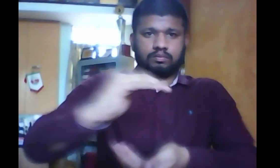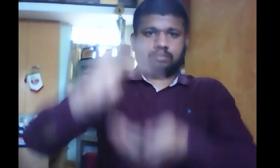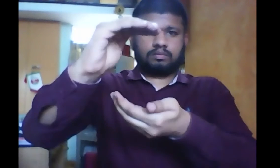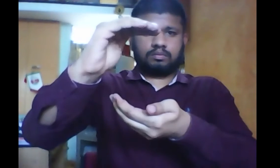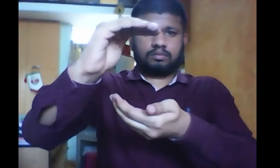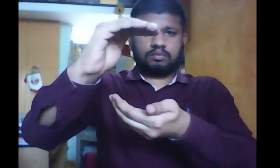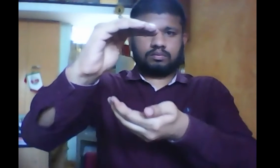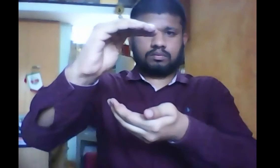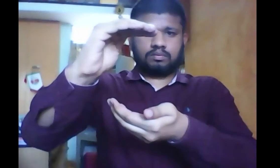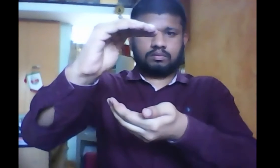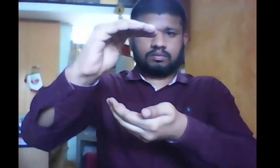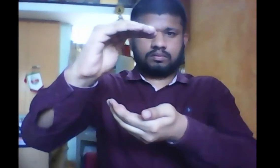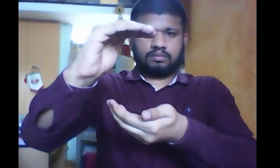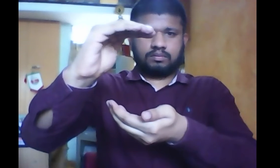girl, and baby.